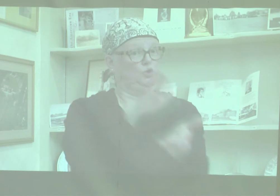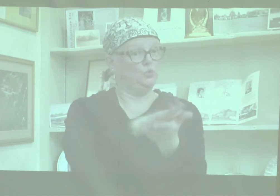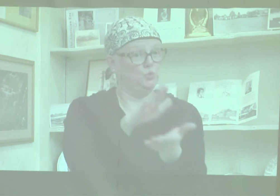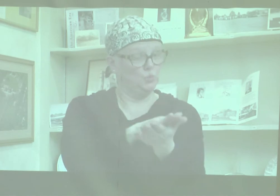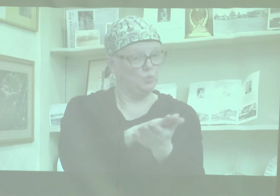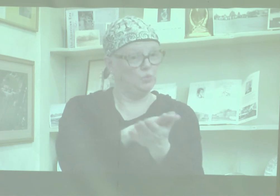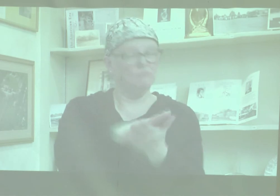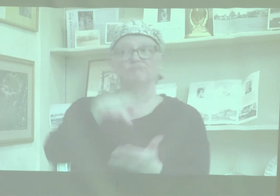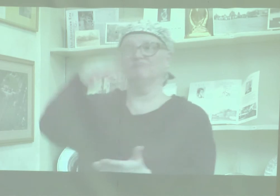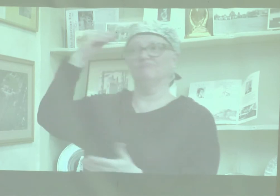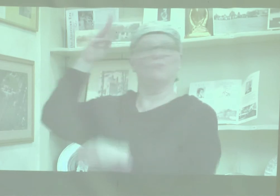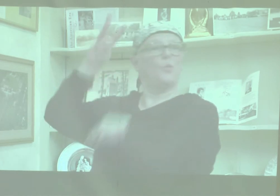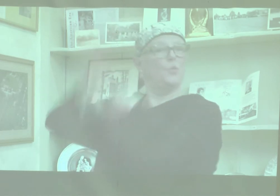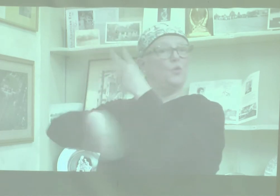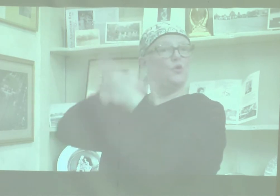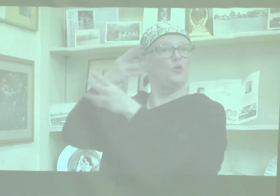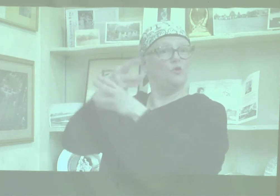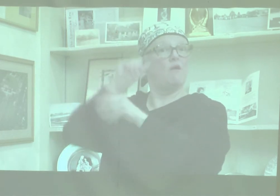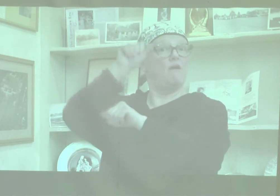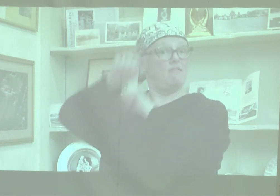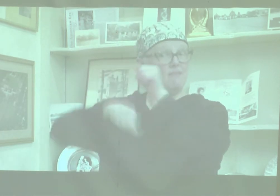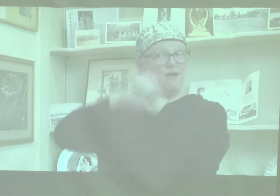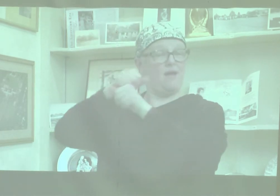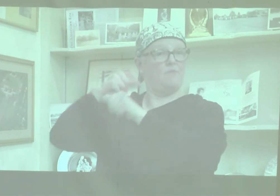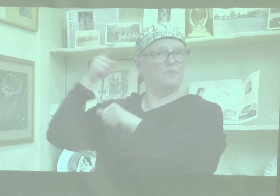The alumni that graduated from the school